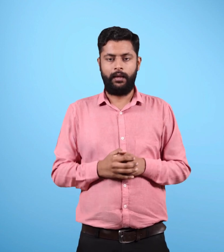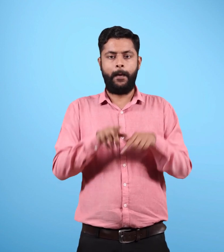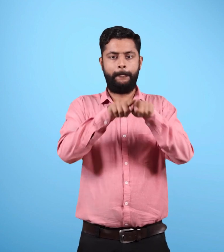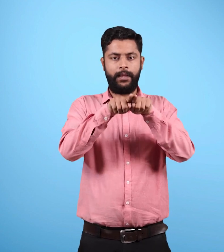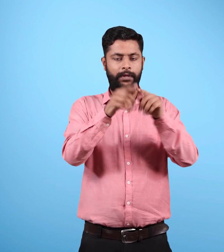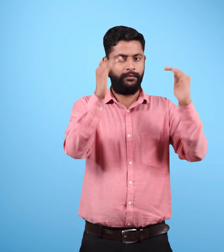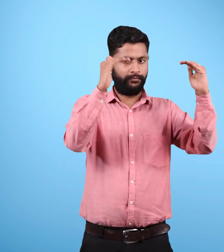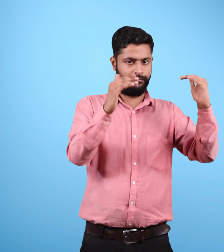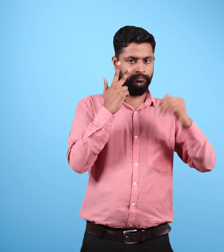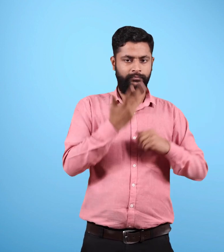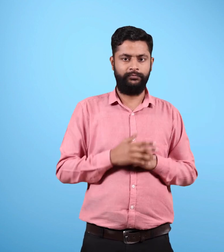In column herbivores,